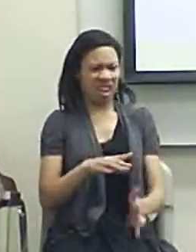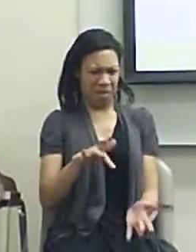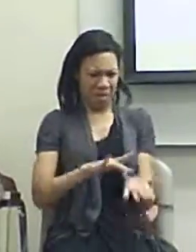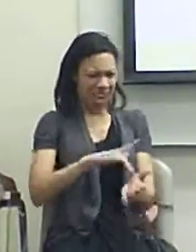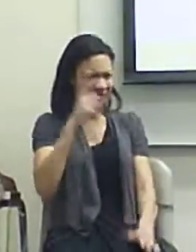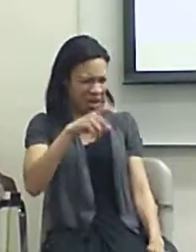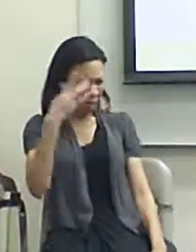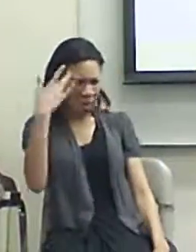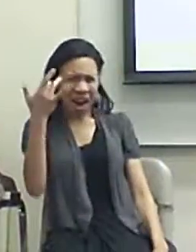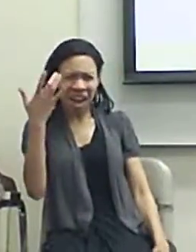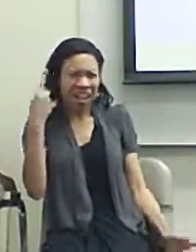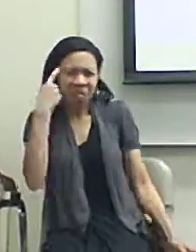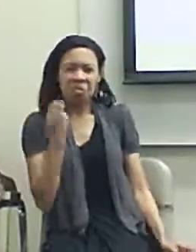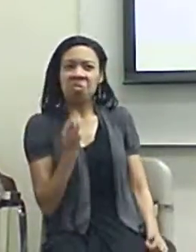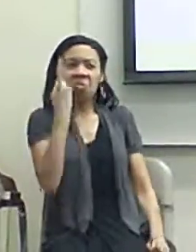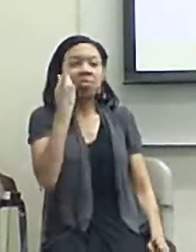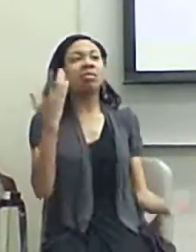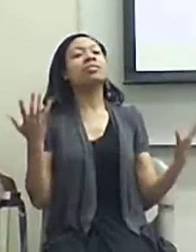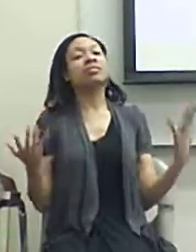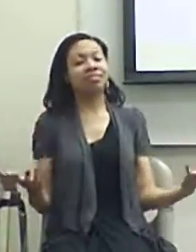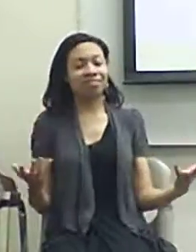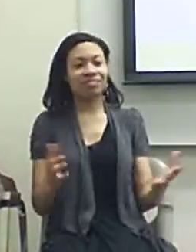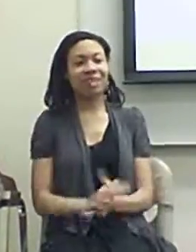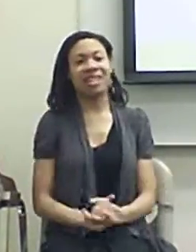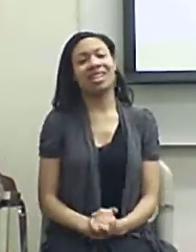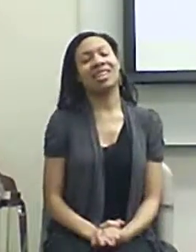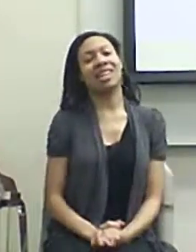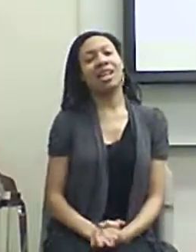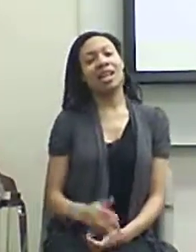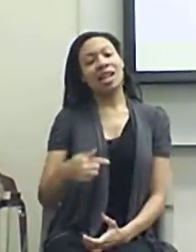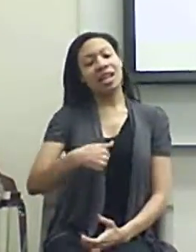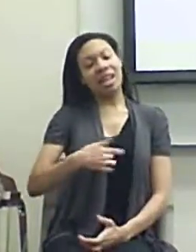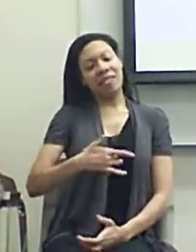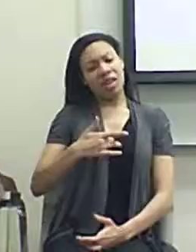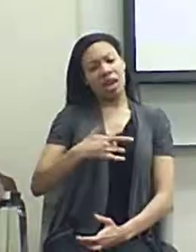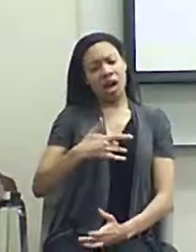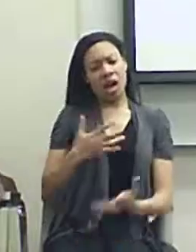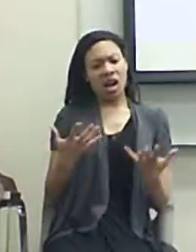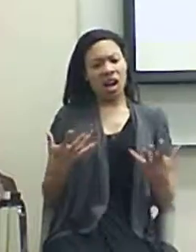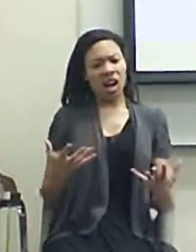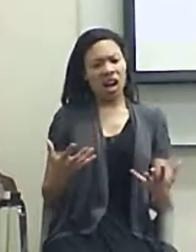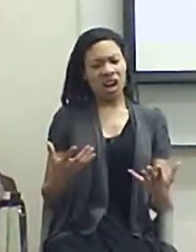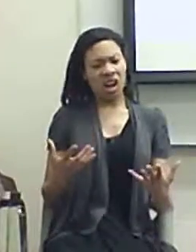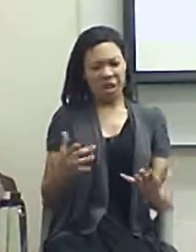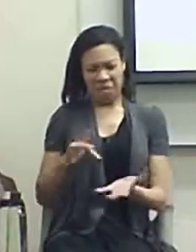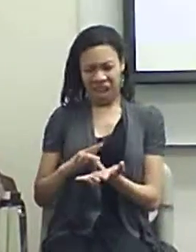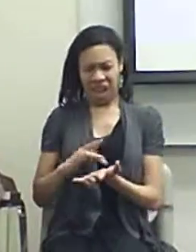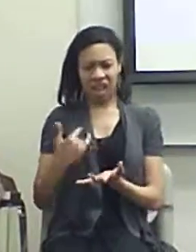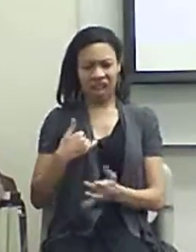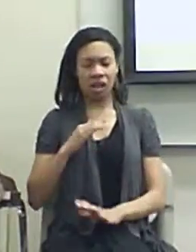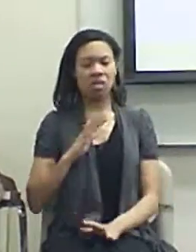this feels good. And the meds usually make them feel real, like real lazy and